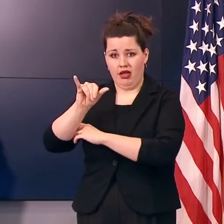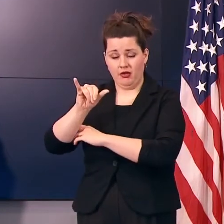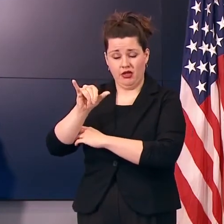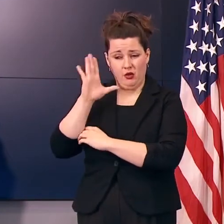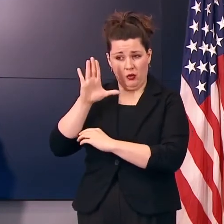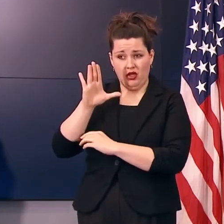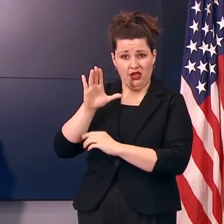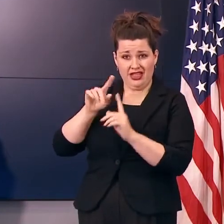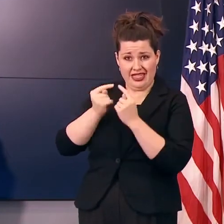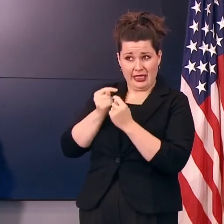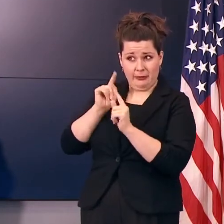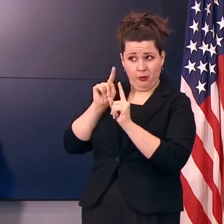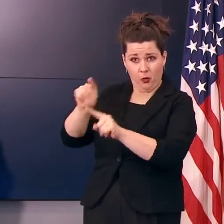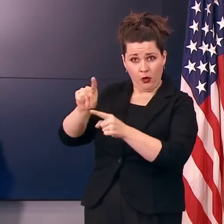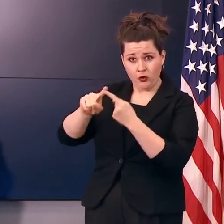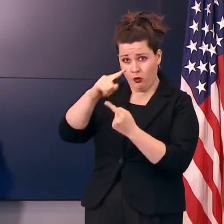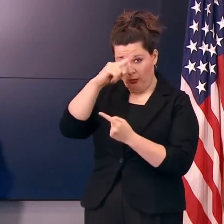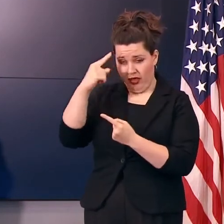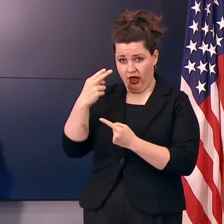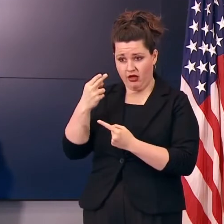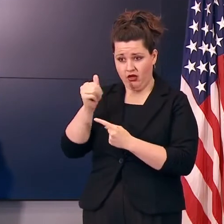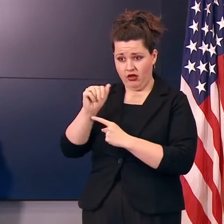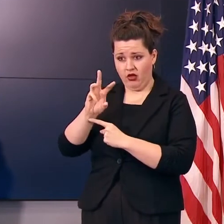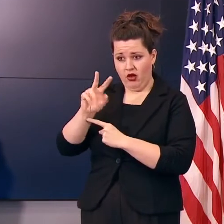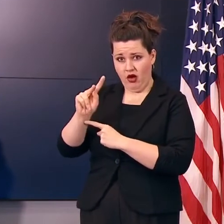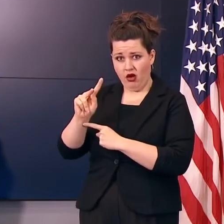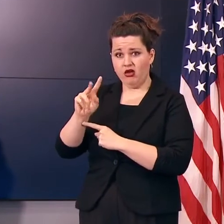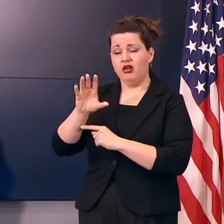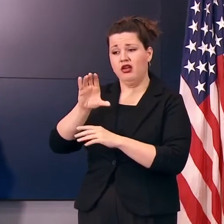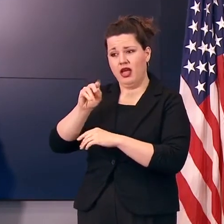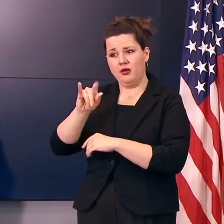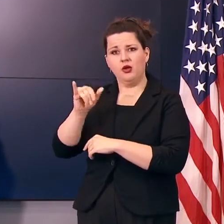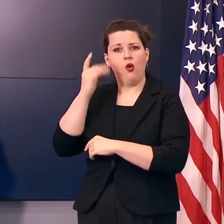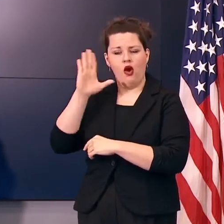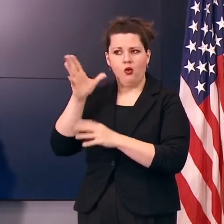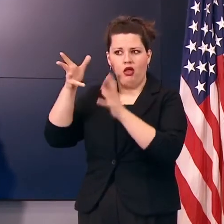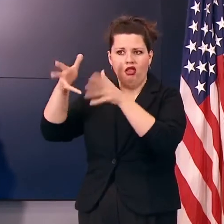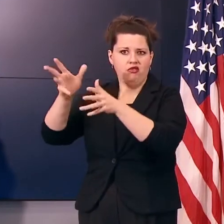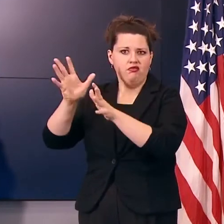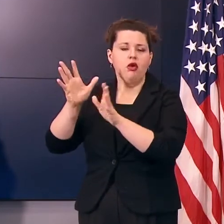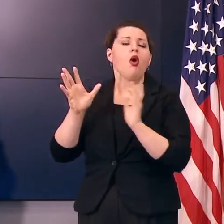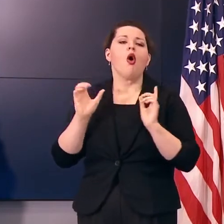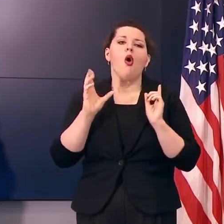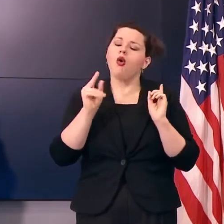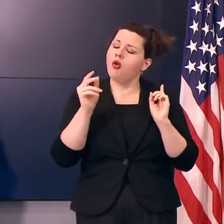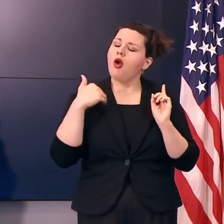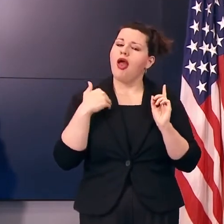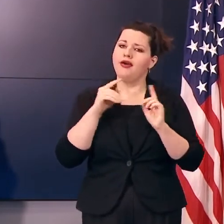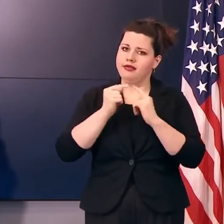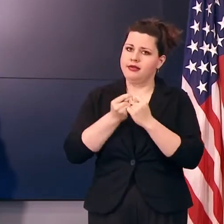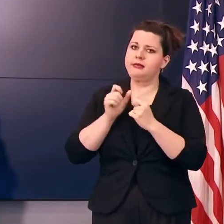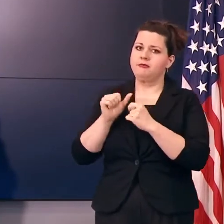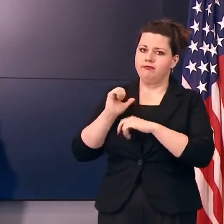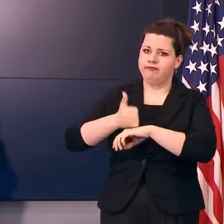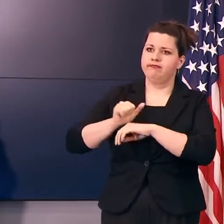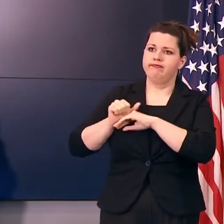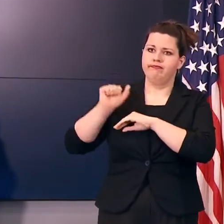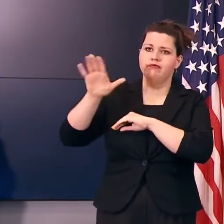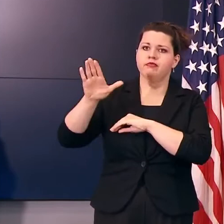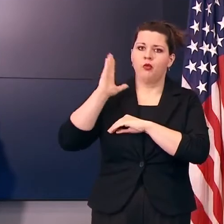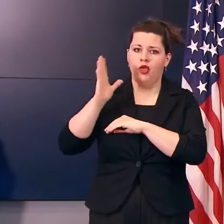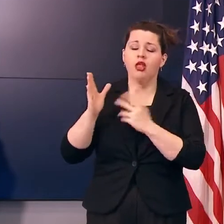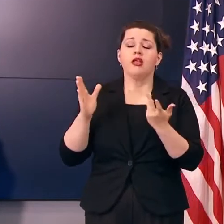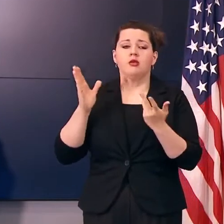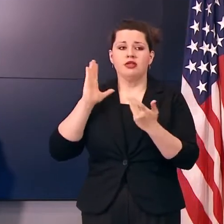strike teams be coming here to Blackhawk County to help out, or are just going to leave it to the local officials? Oh, no, no, no. We've got a strike team. already doing that. We'll be setting up a